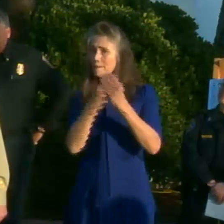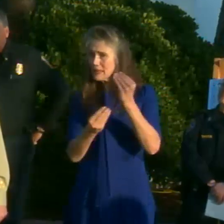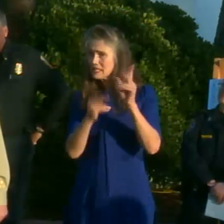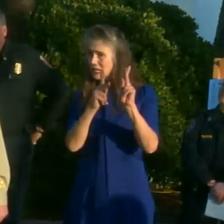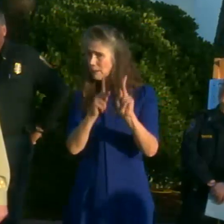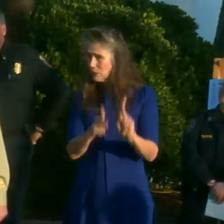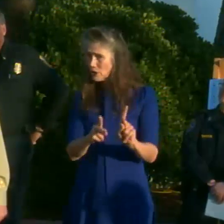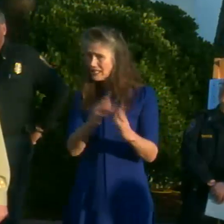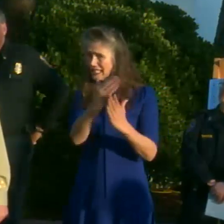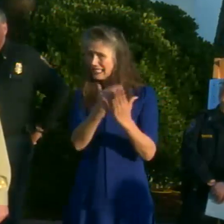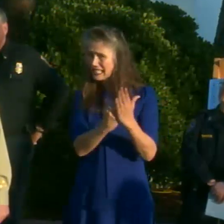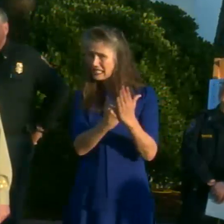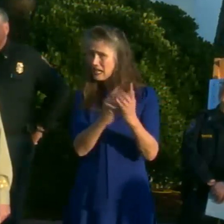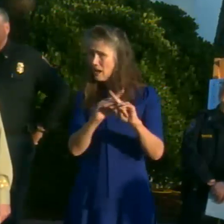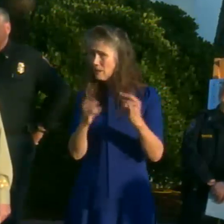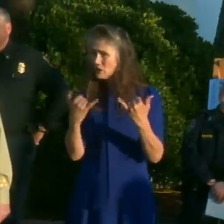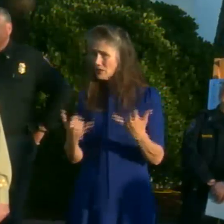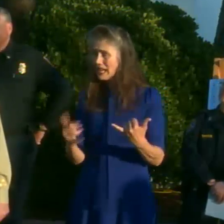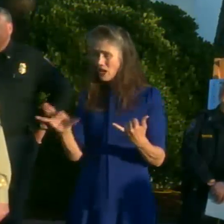dead today.